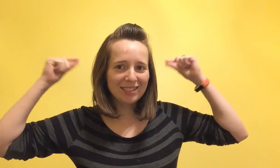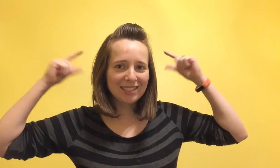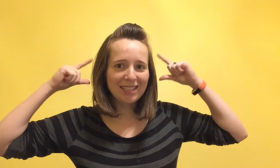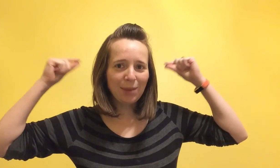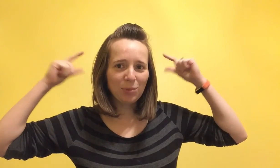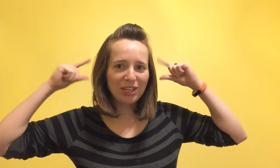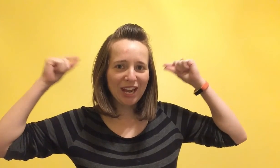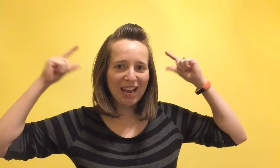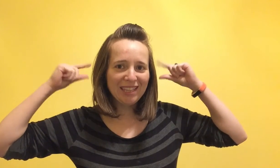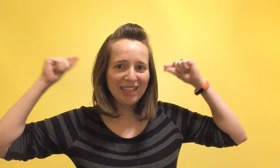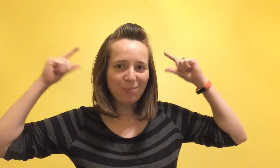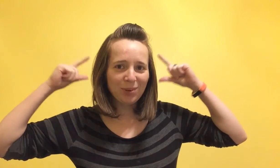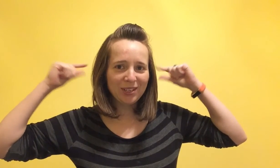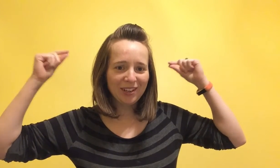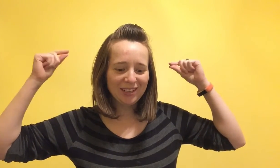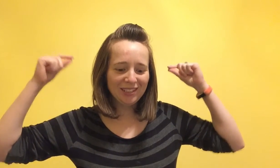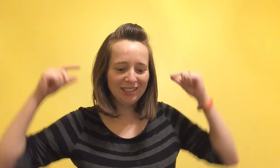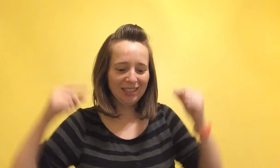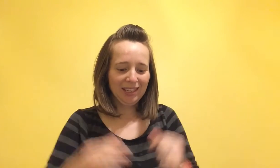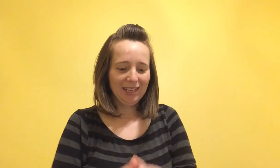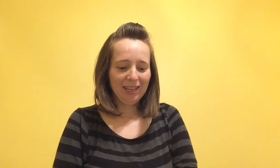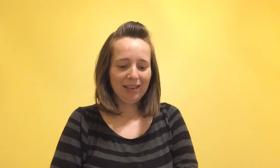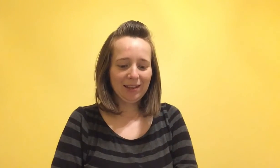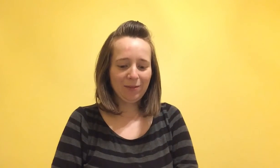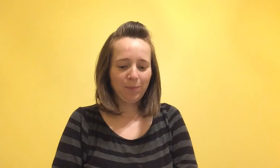this is leprechaun. And